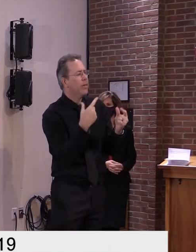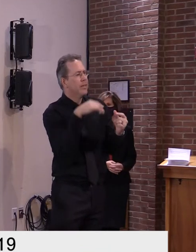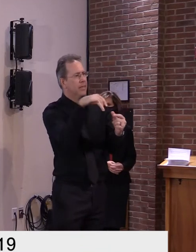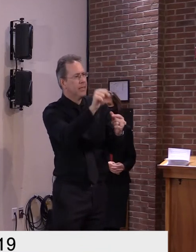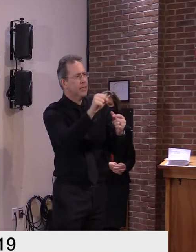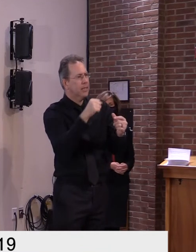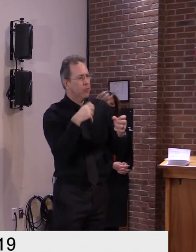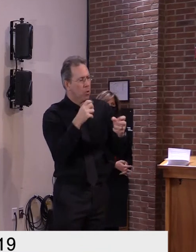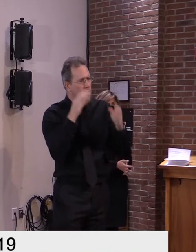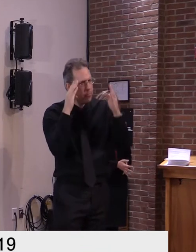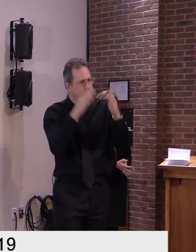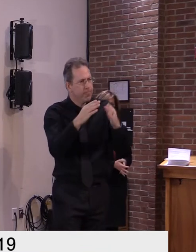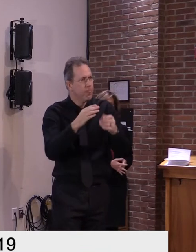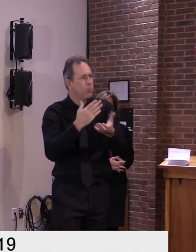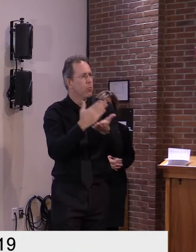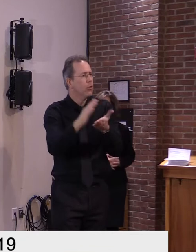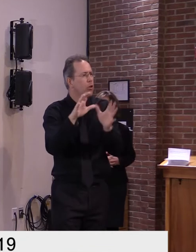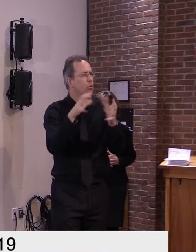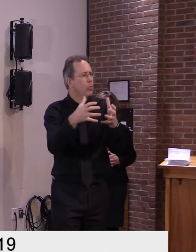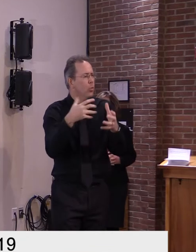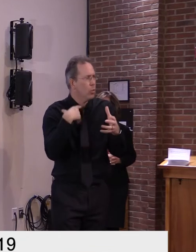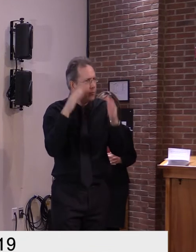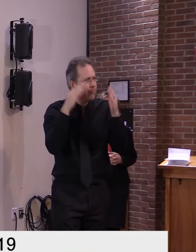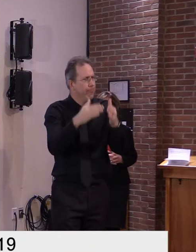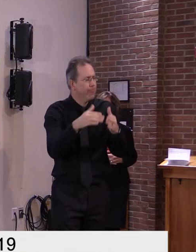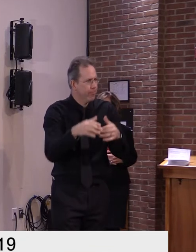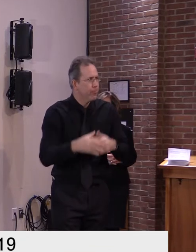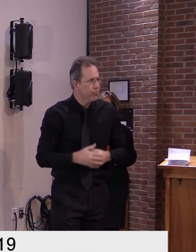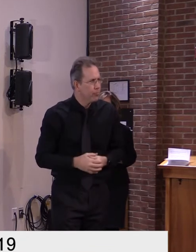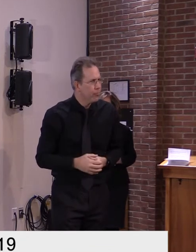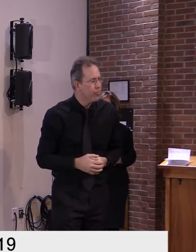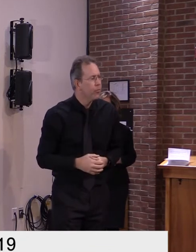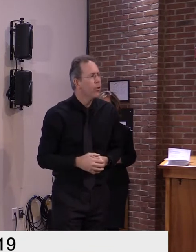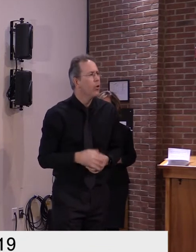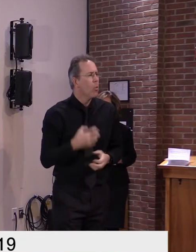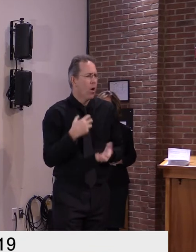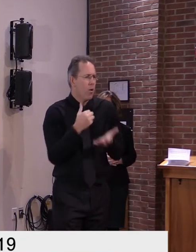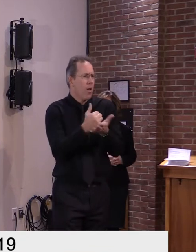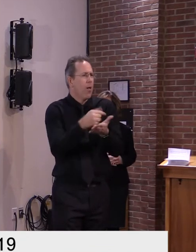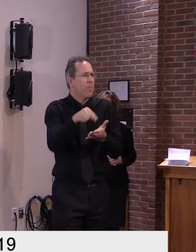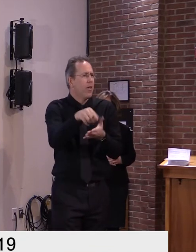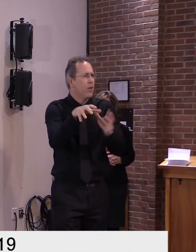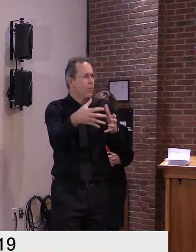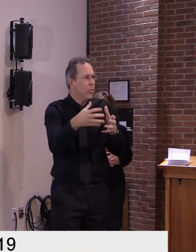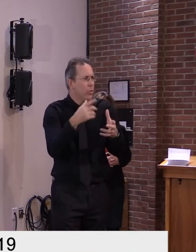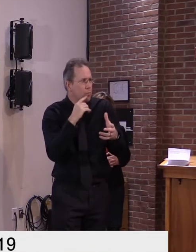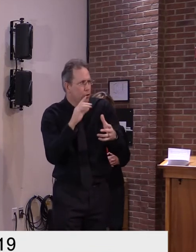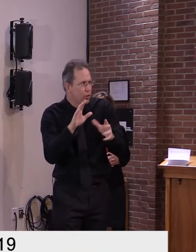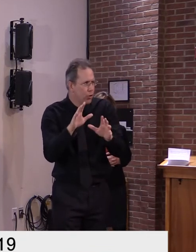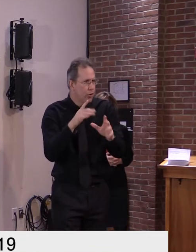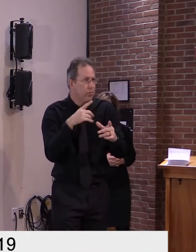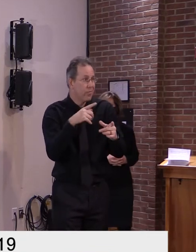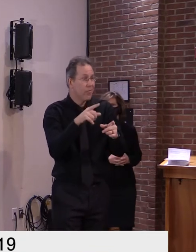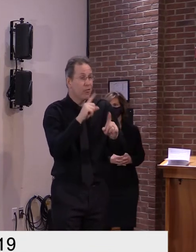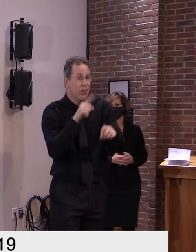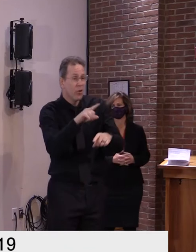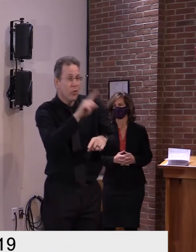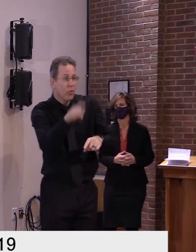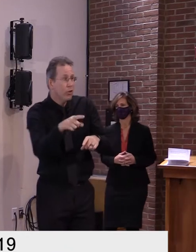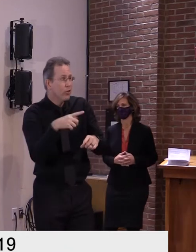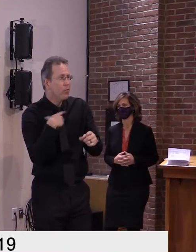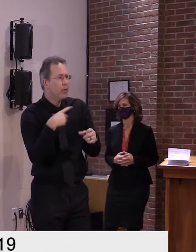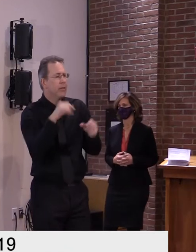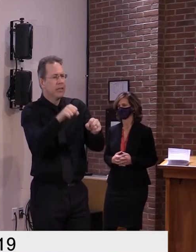So to try to provide not only you, but ourselves and others with that kind of data will be really, really